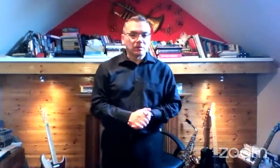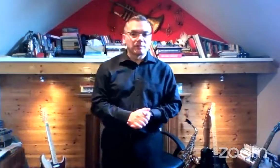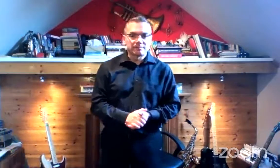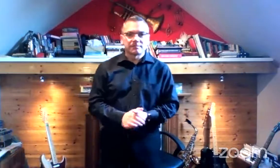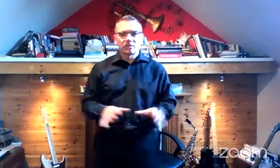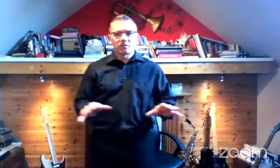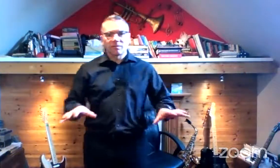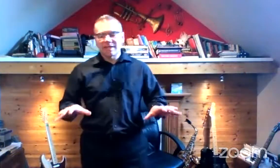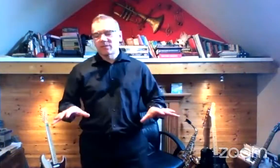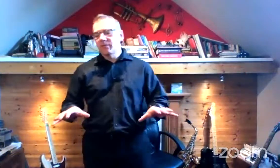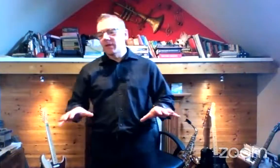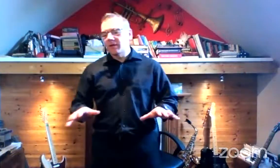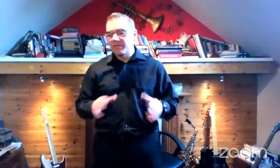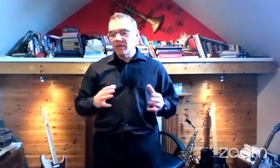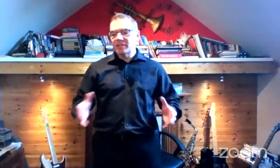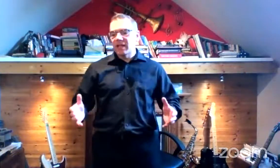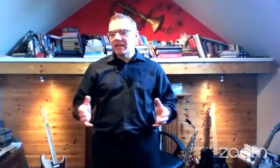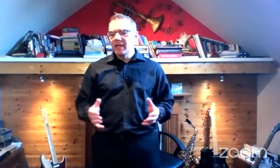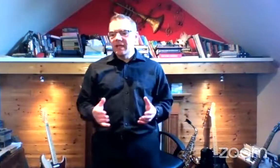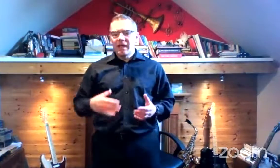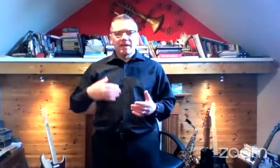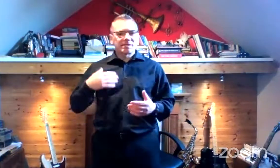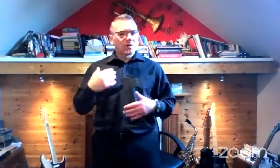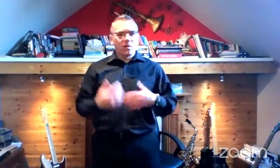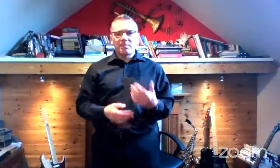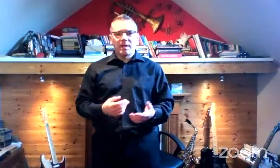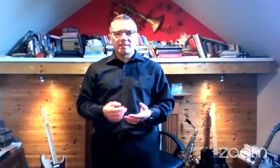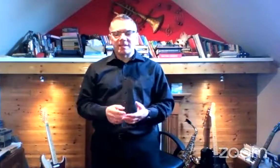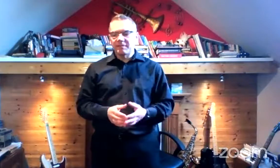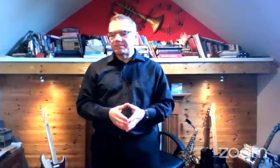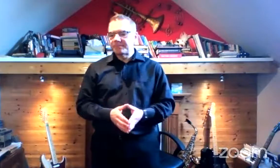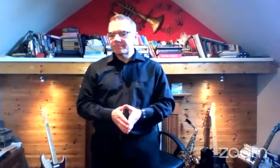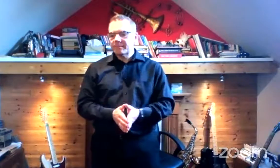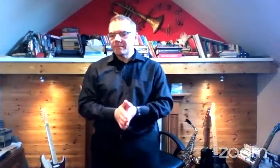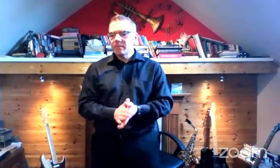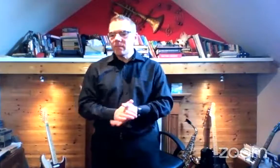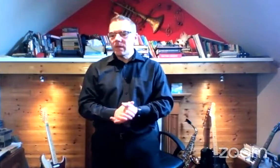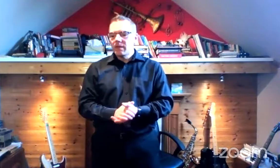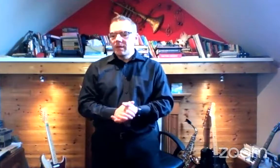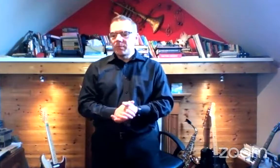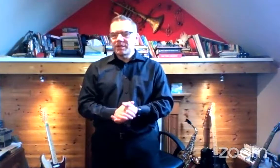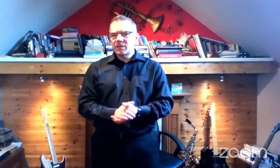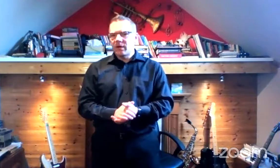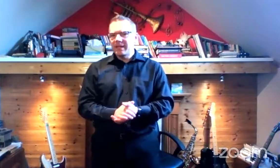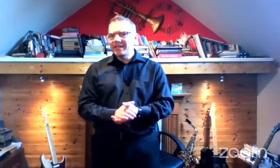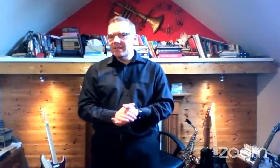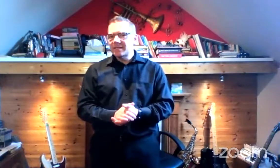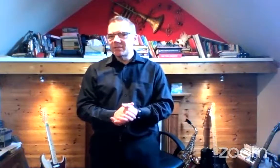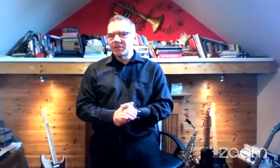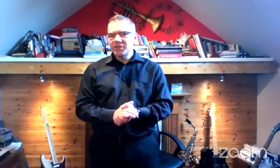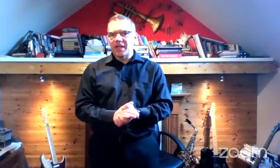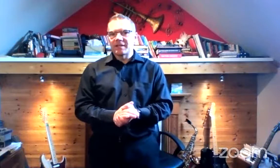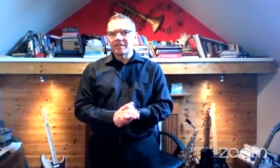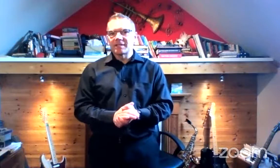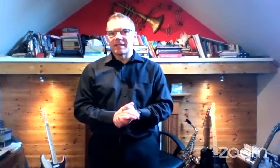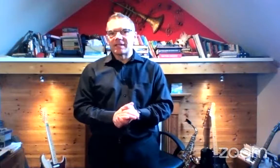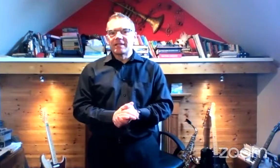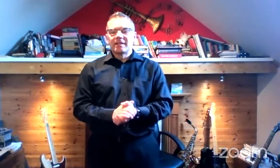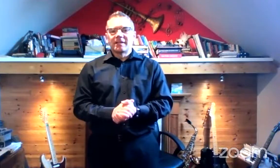know. So that's what we've got, our first line, and it's quite pacey. But it's quite easy to understand, isn't it?